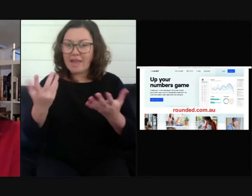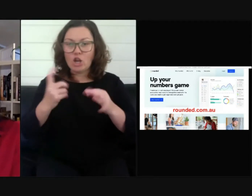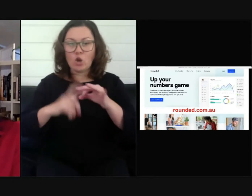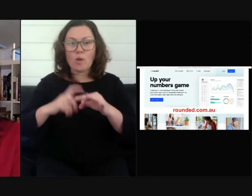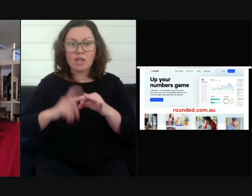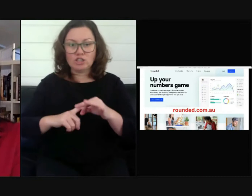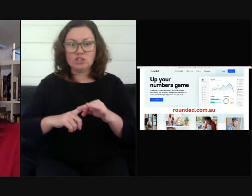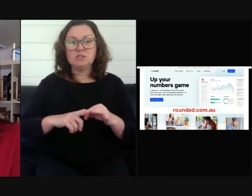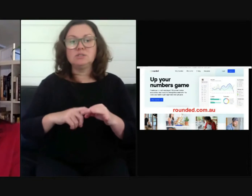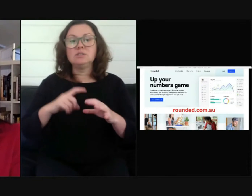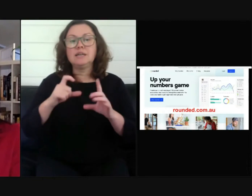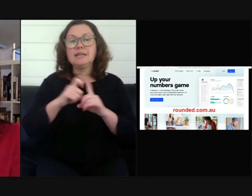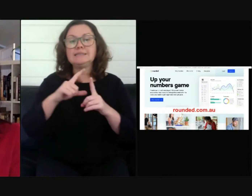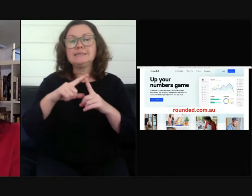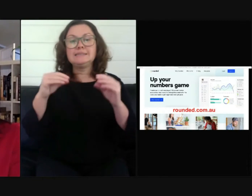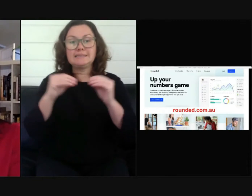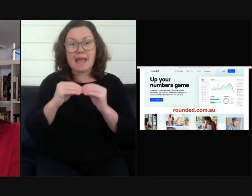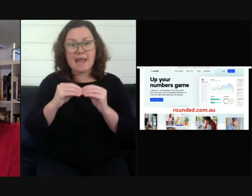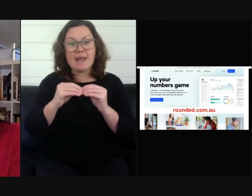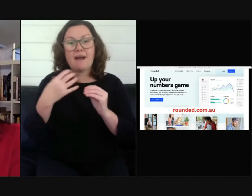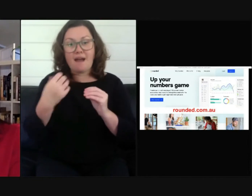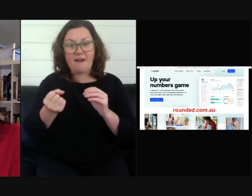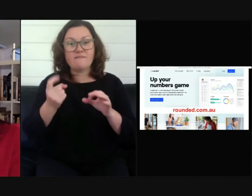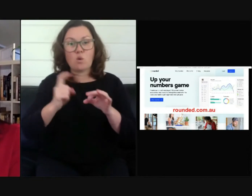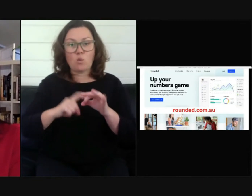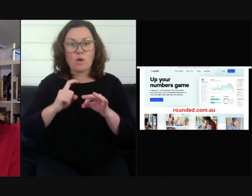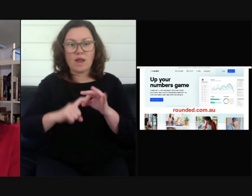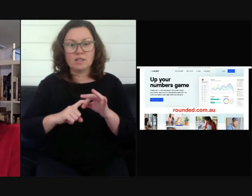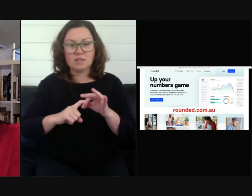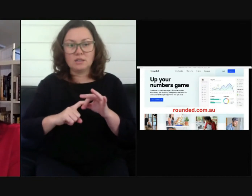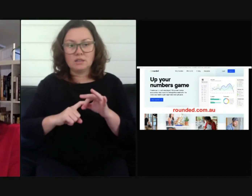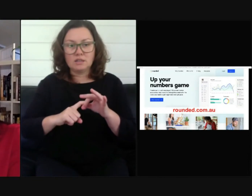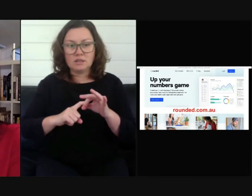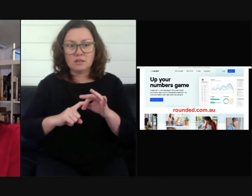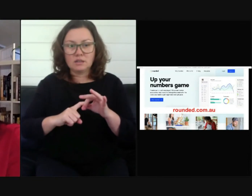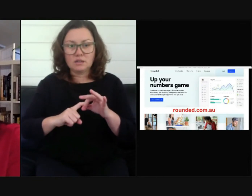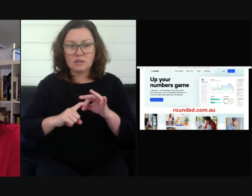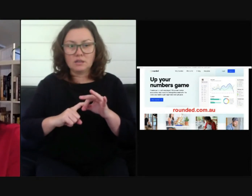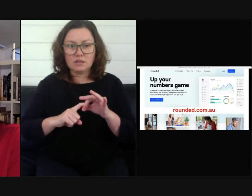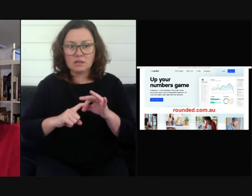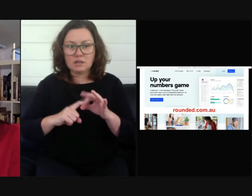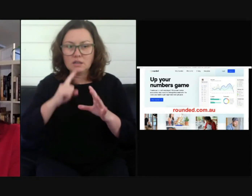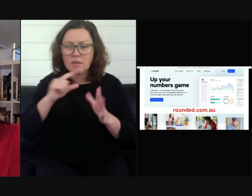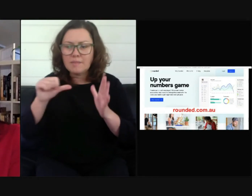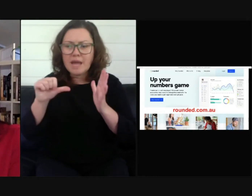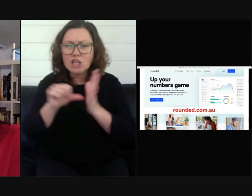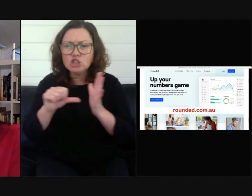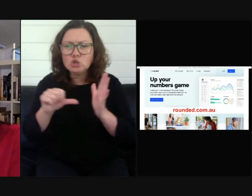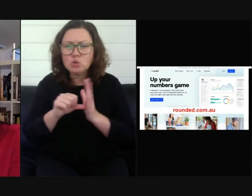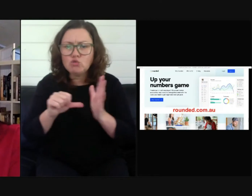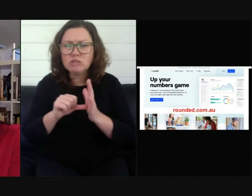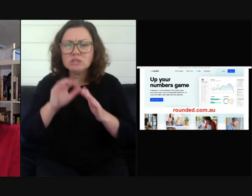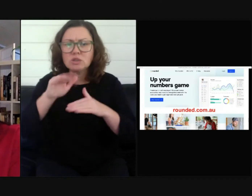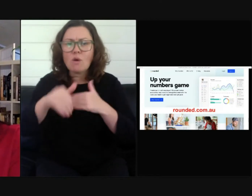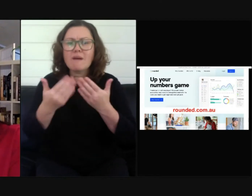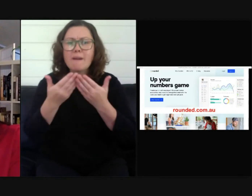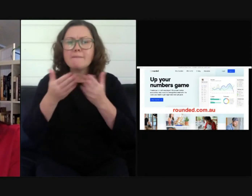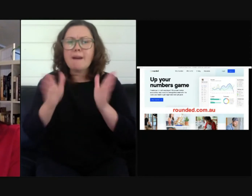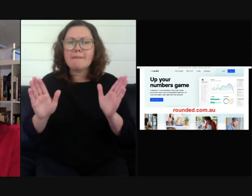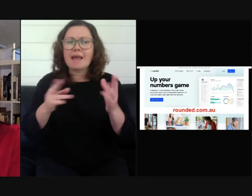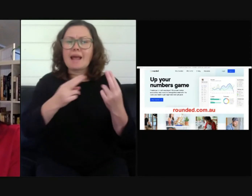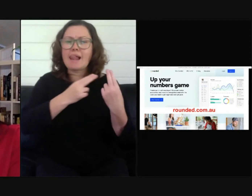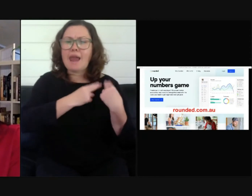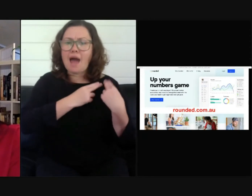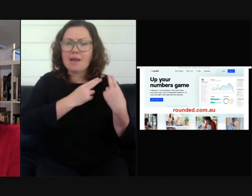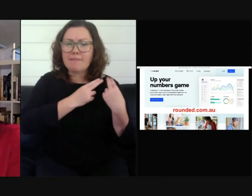Dal? Dev says, pausing insurances like public liability equipment and licenses. Yes, especially if these are direct